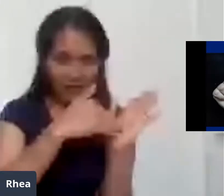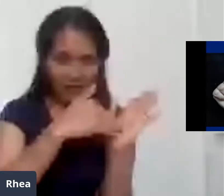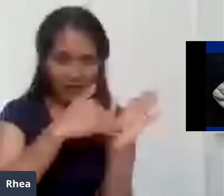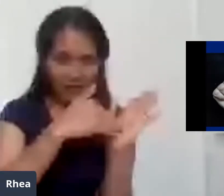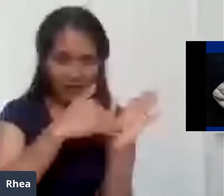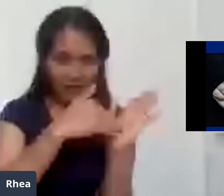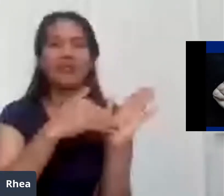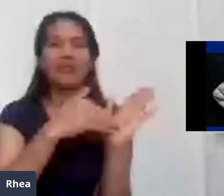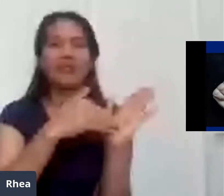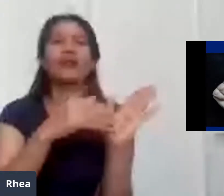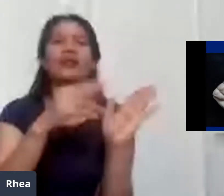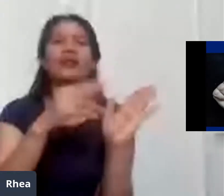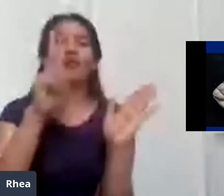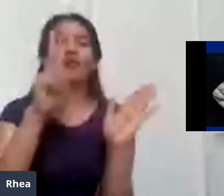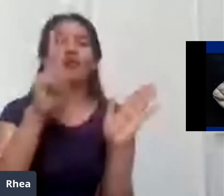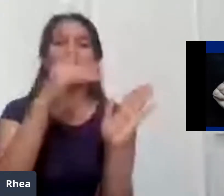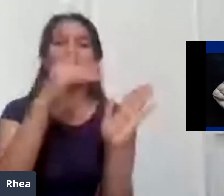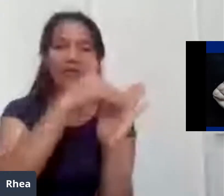1,000,